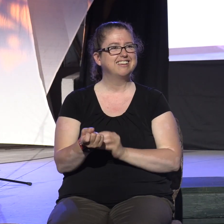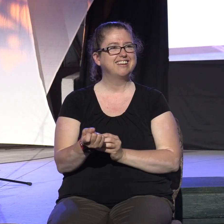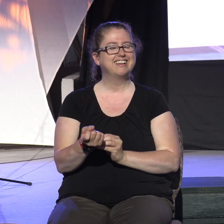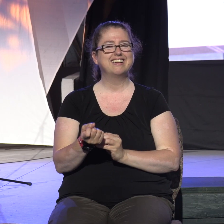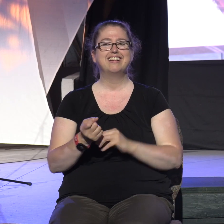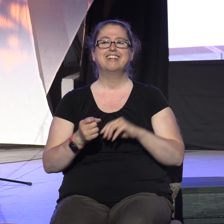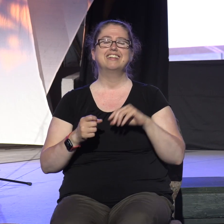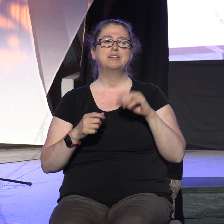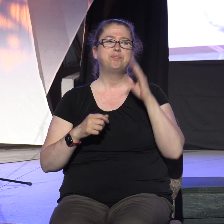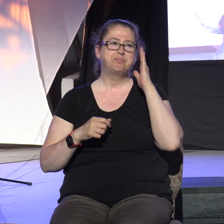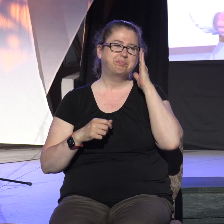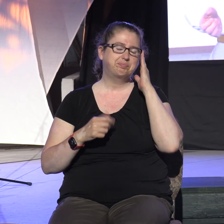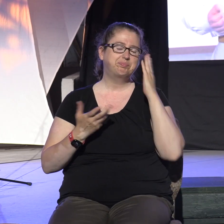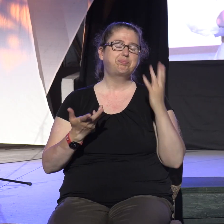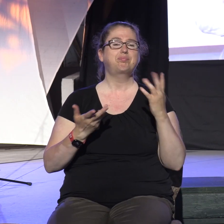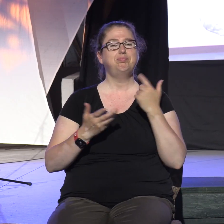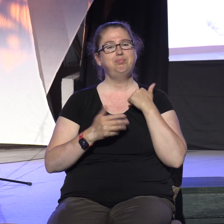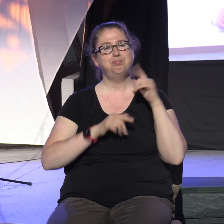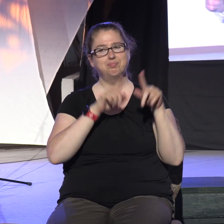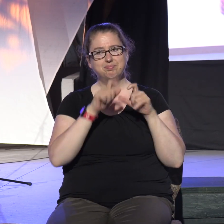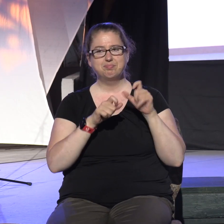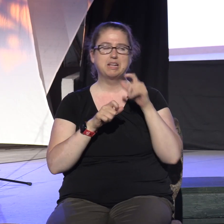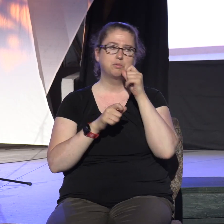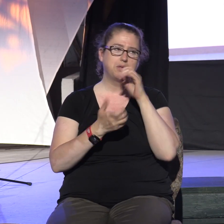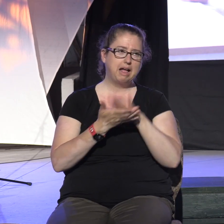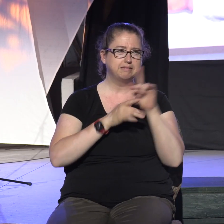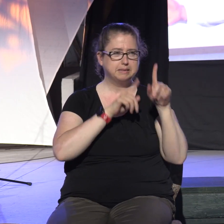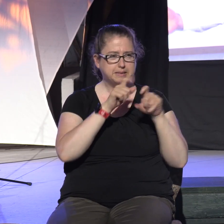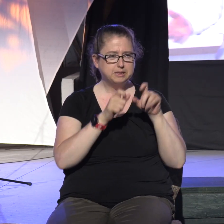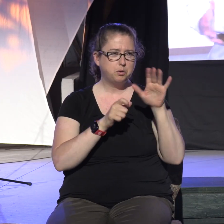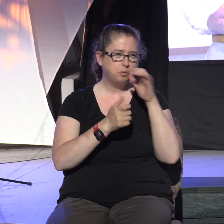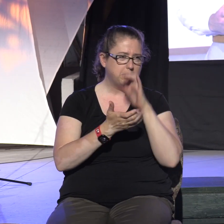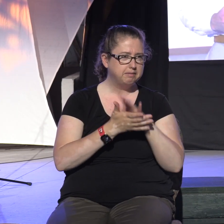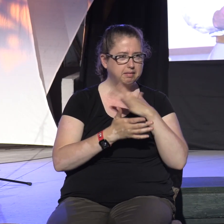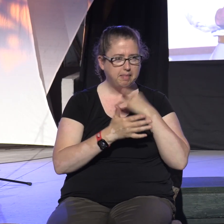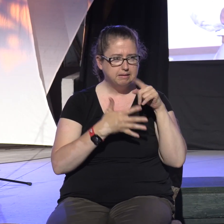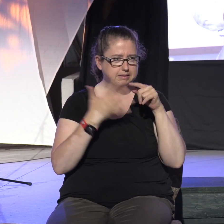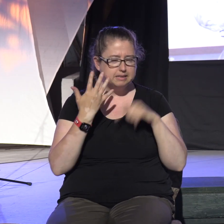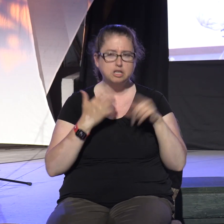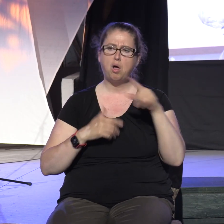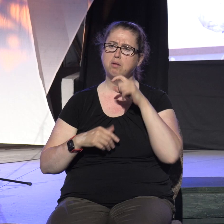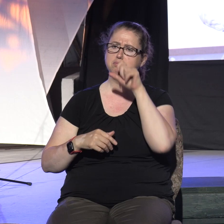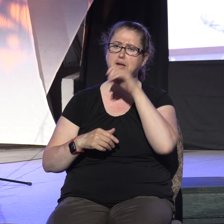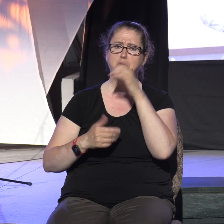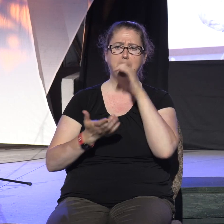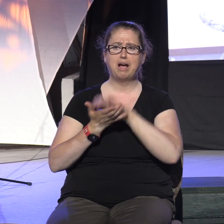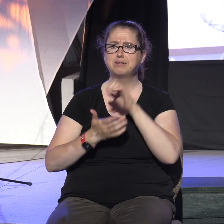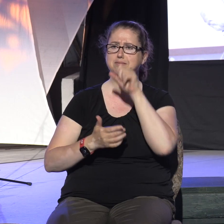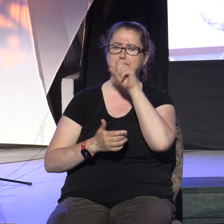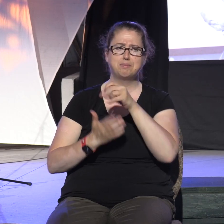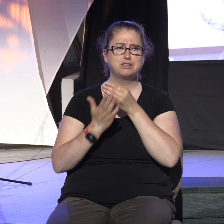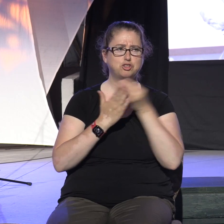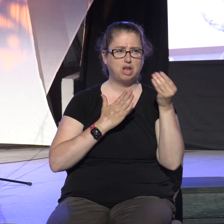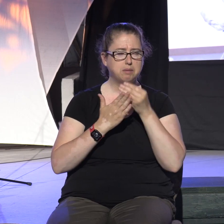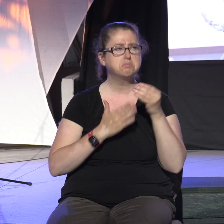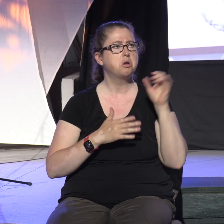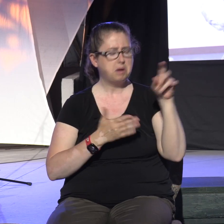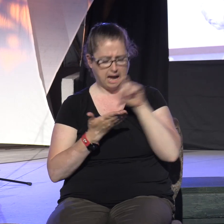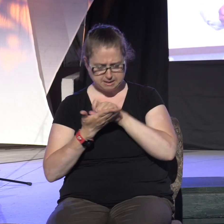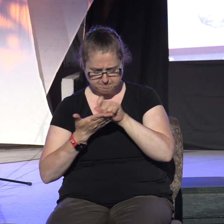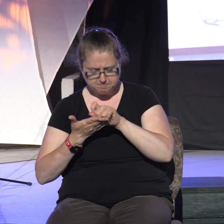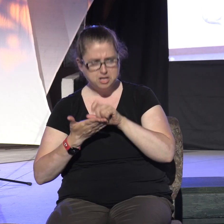really loved shopping. And so I underlined it a couple of times. I said, tell me more. What kind of a person was she? Well, she